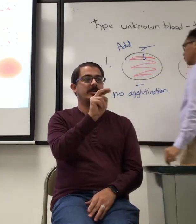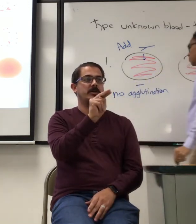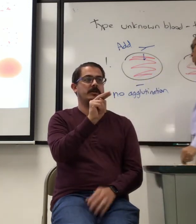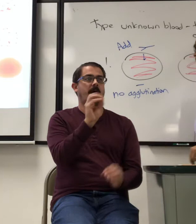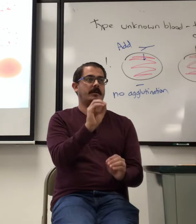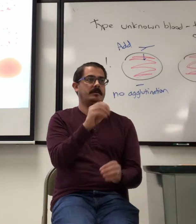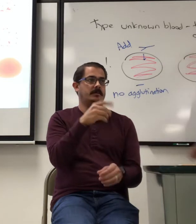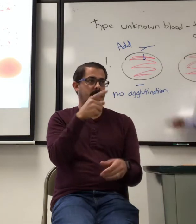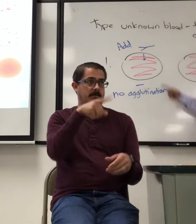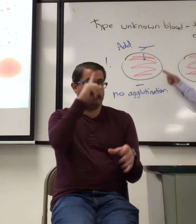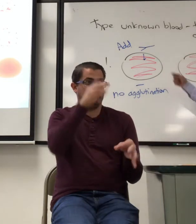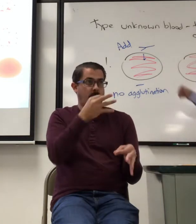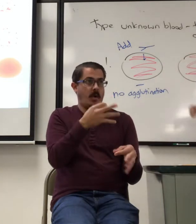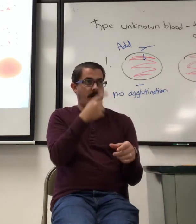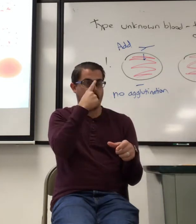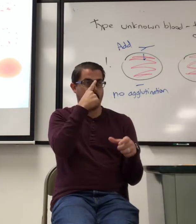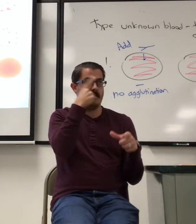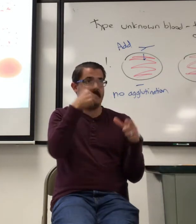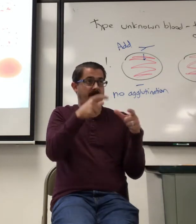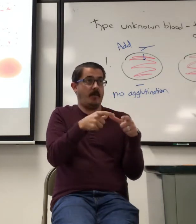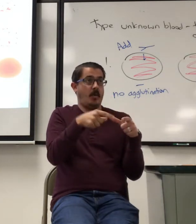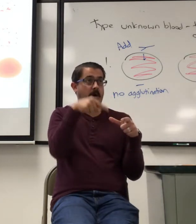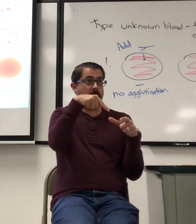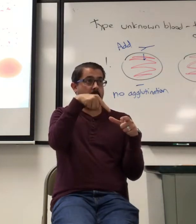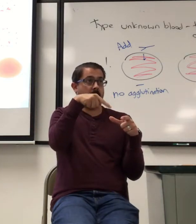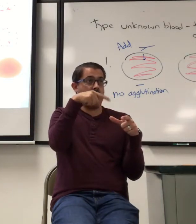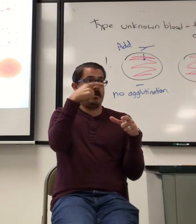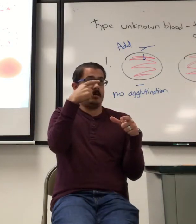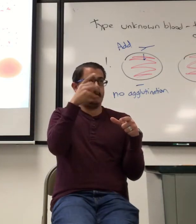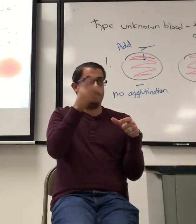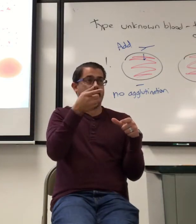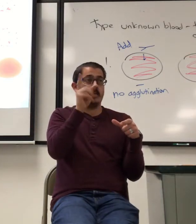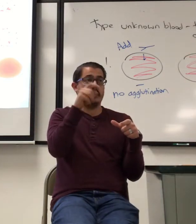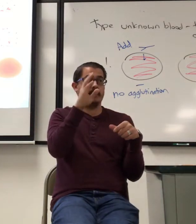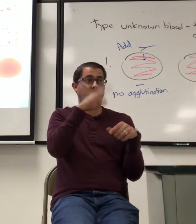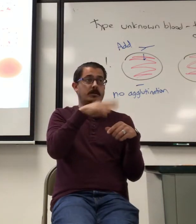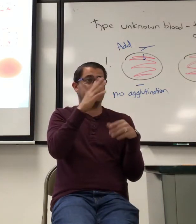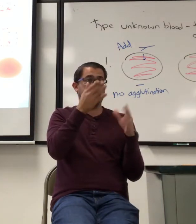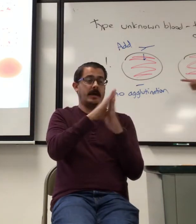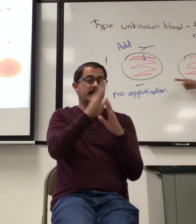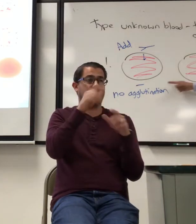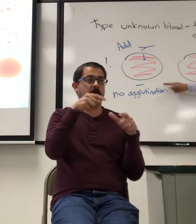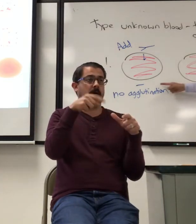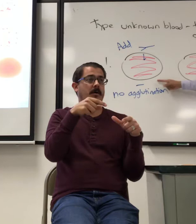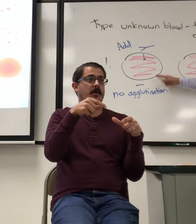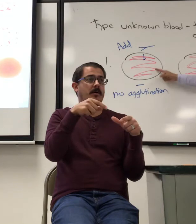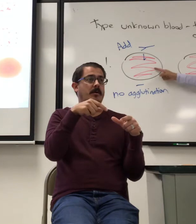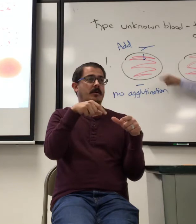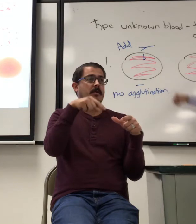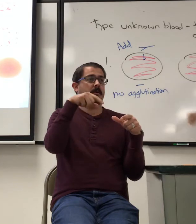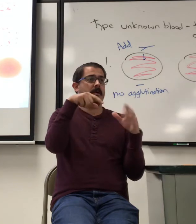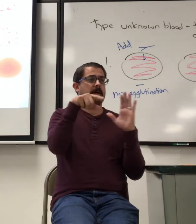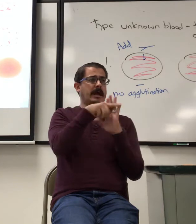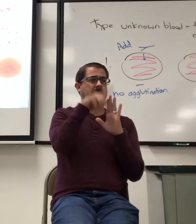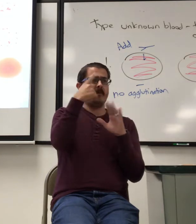What conclusion do you reach? Interpret this result. This is one of the questions I asked on the roll quiz. Oh, you put negative